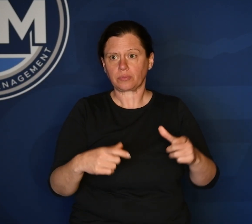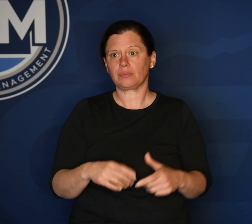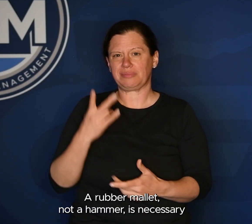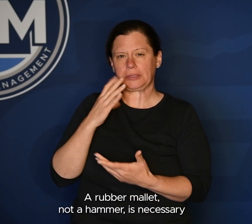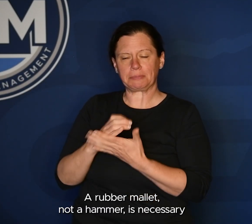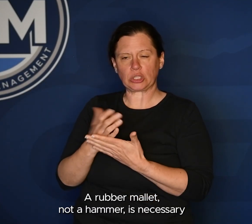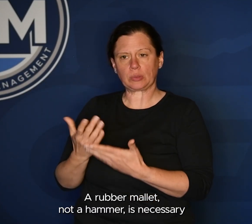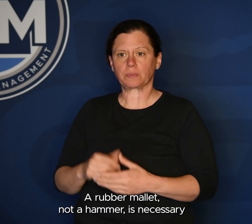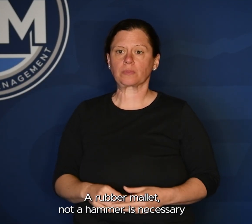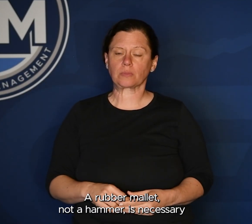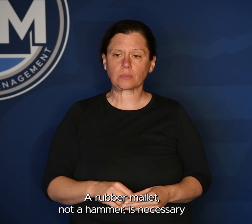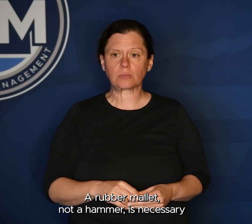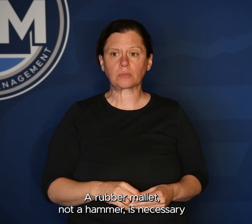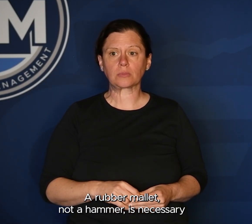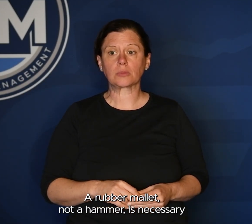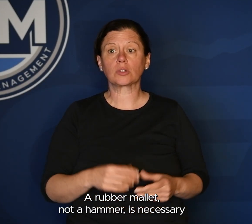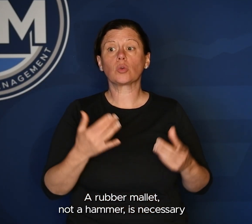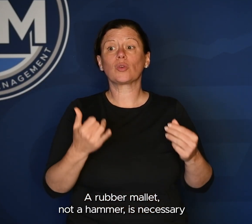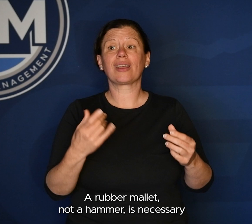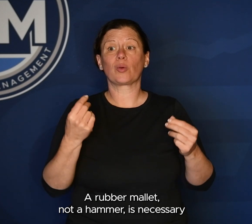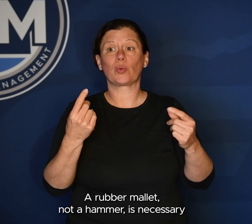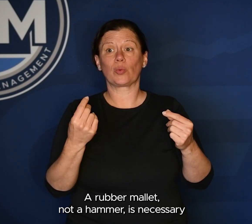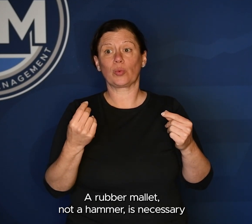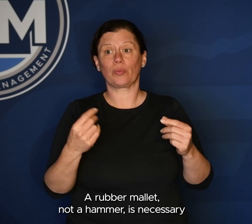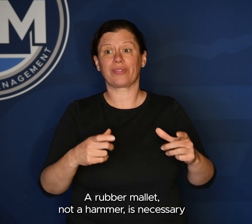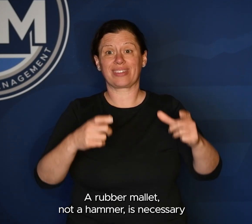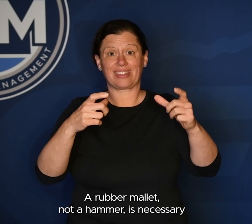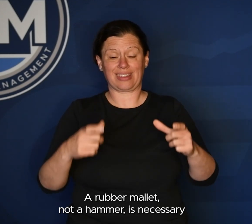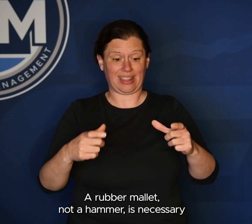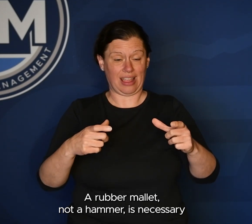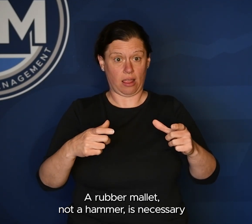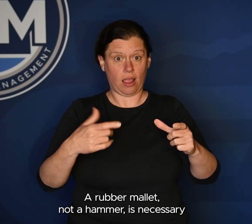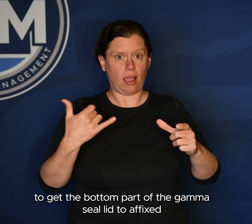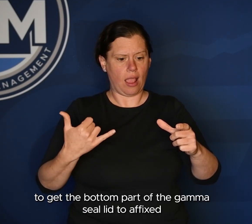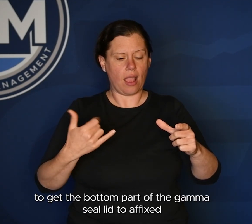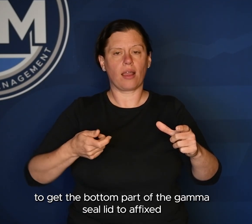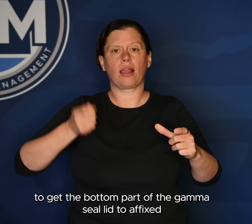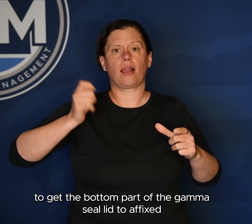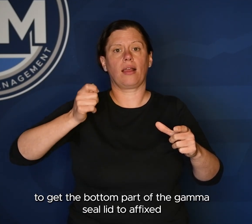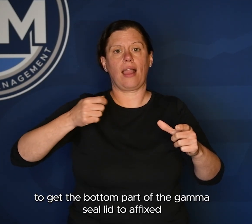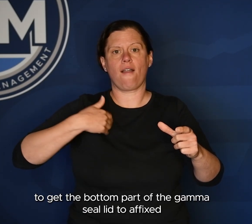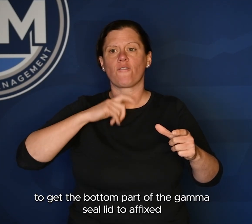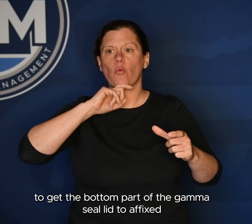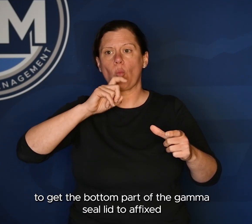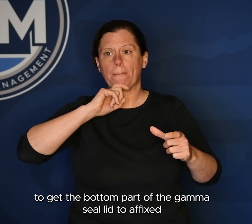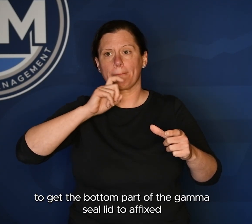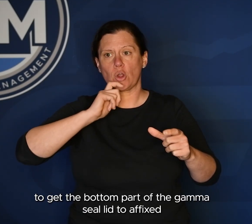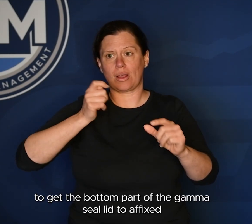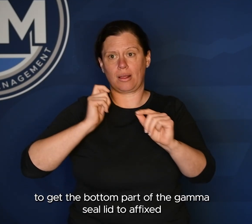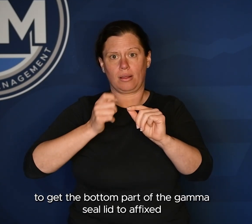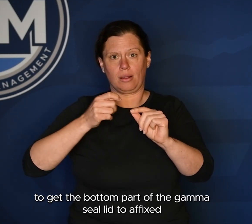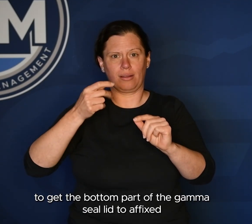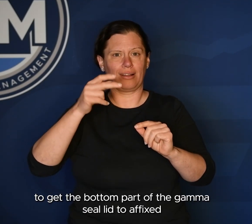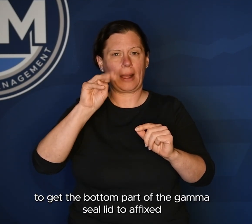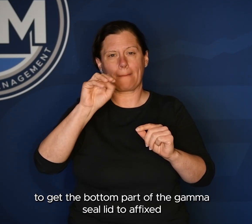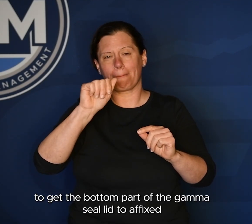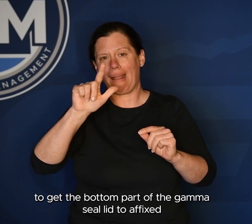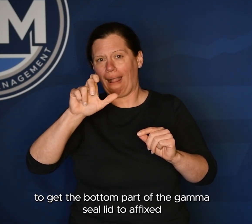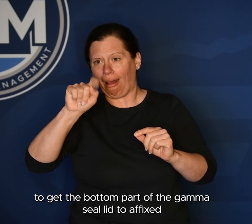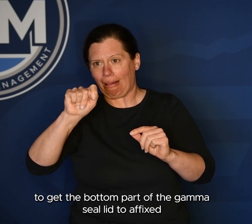A rubber mallet, not a hammer, is necessary to get the bottom part of the Gamma Seal lid to affix